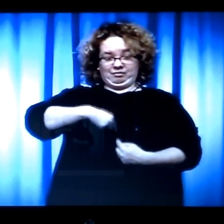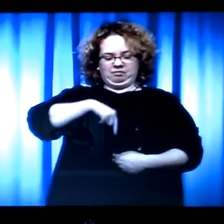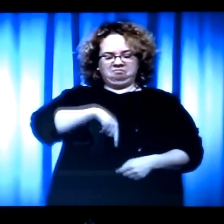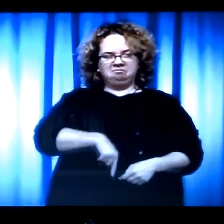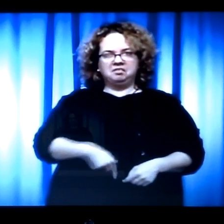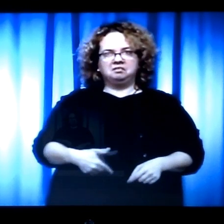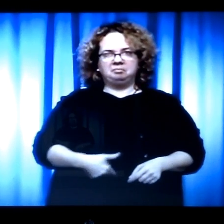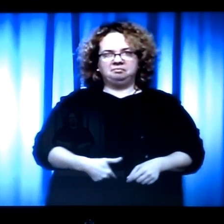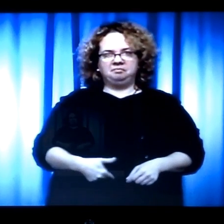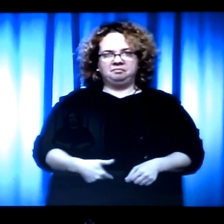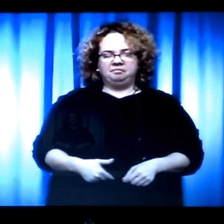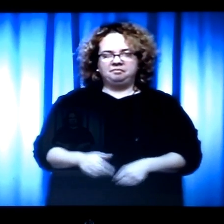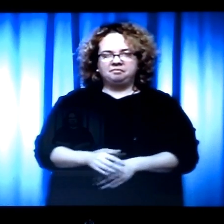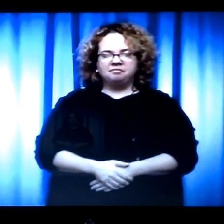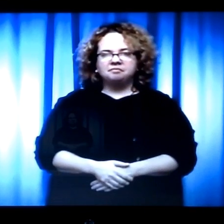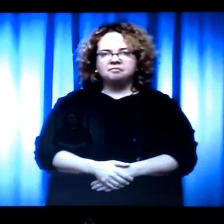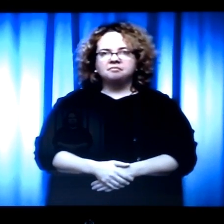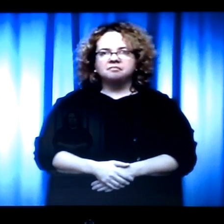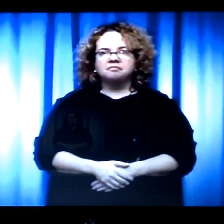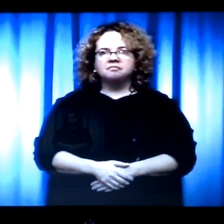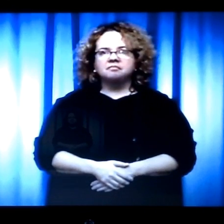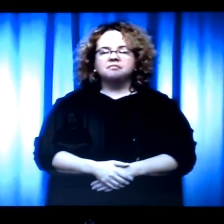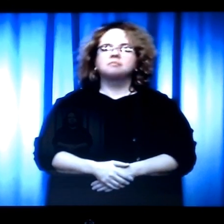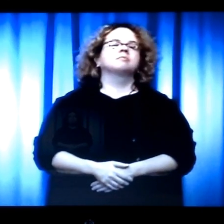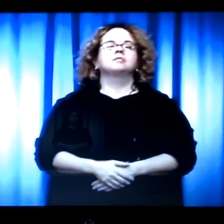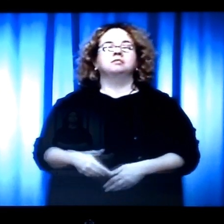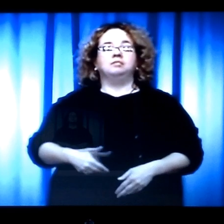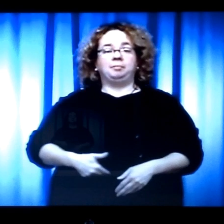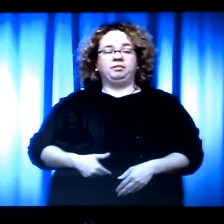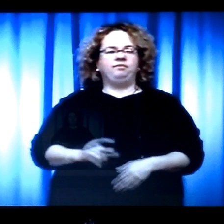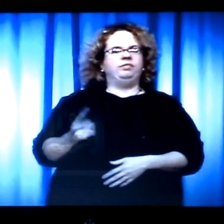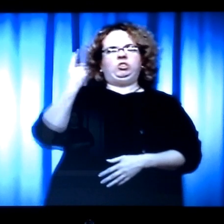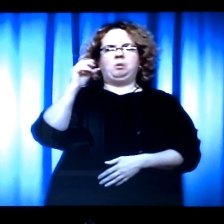And then when it exits your mouth, it goes into the esophagus and eventually into your stomach.